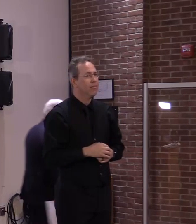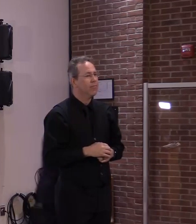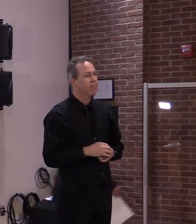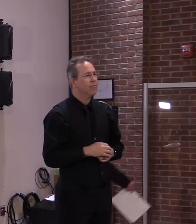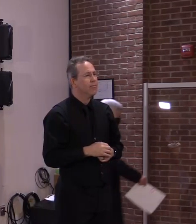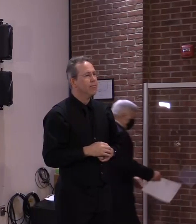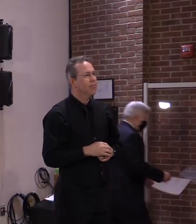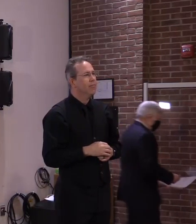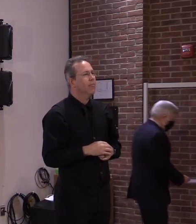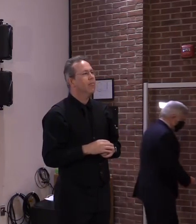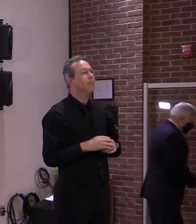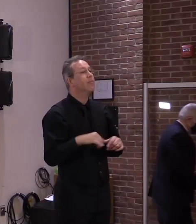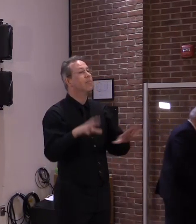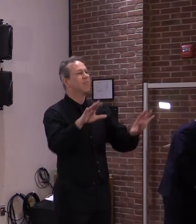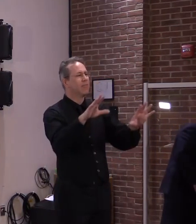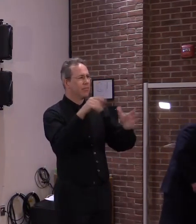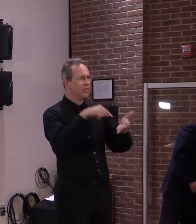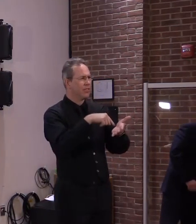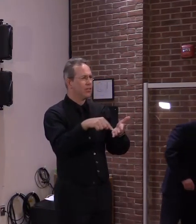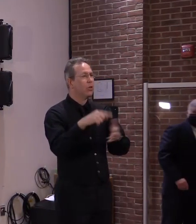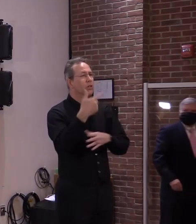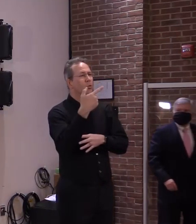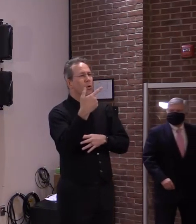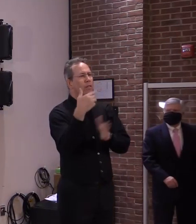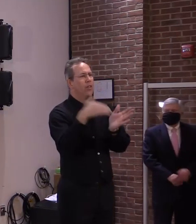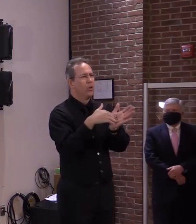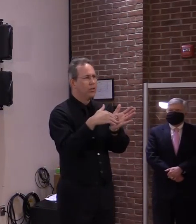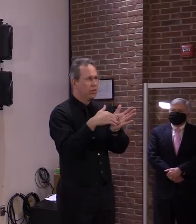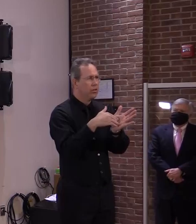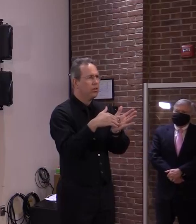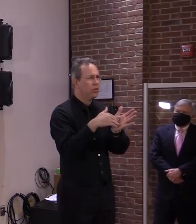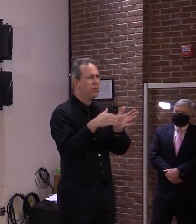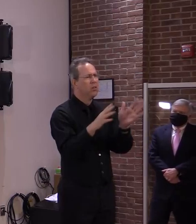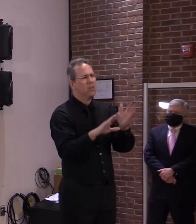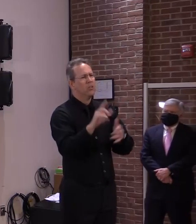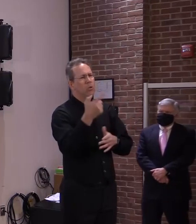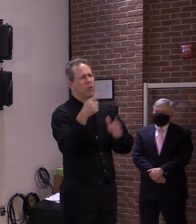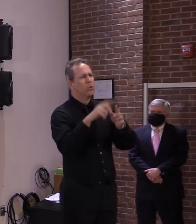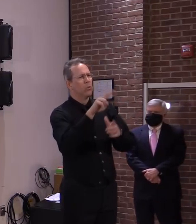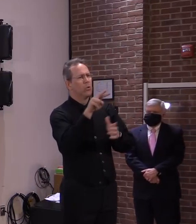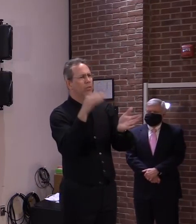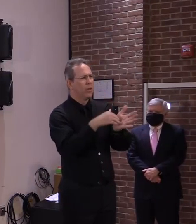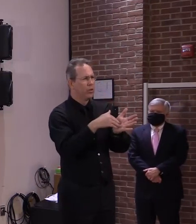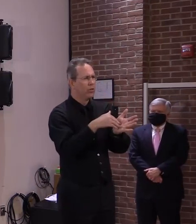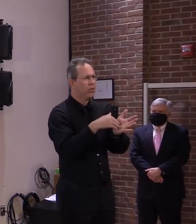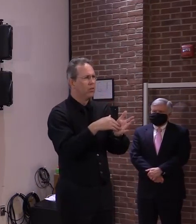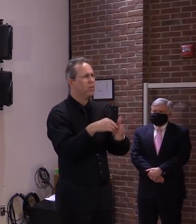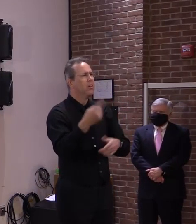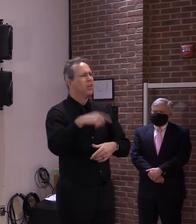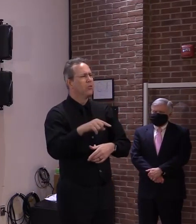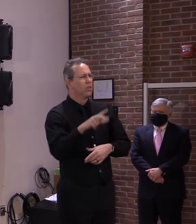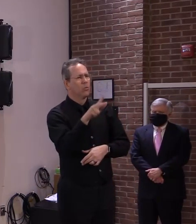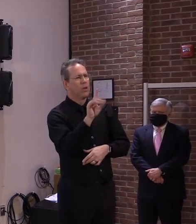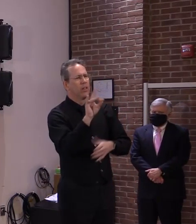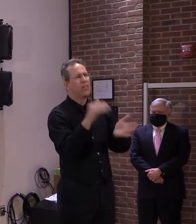It's 21 this week, or about 22. So we think we're going to get around 28,000 next week.